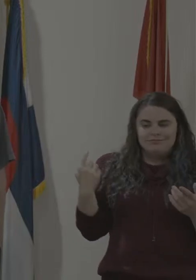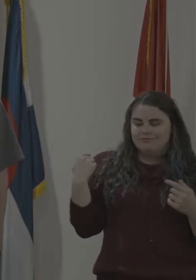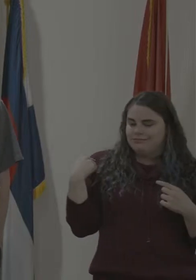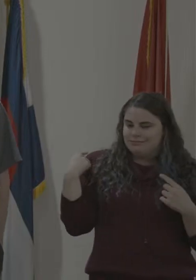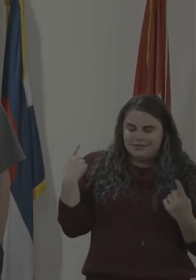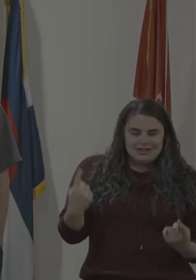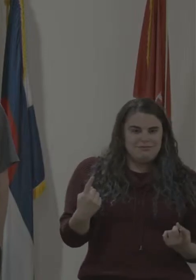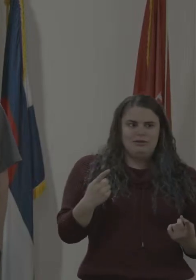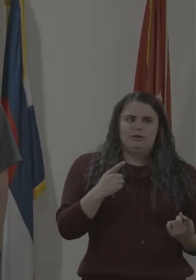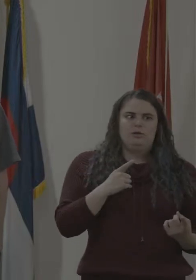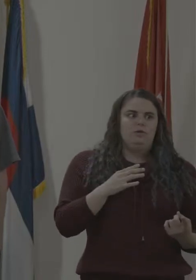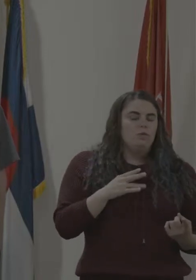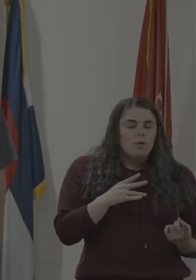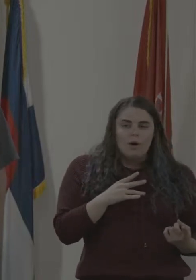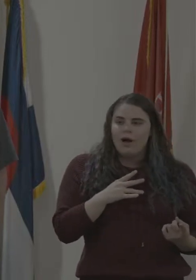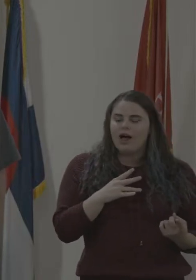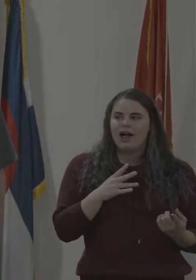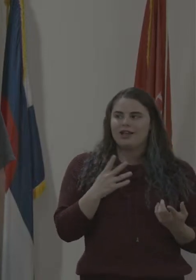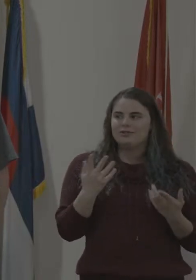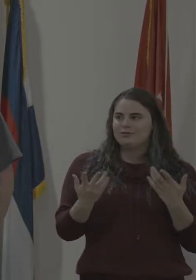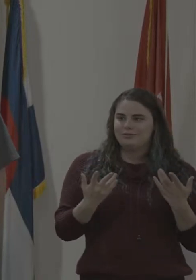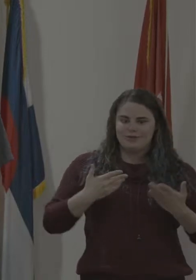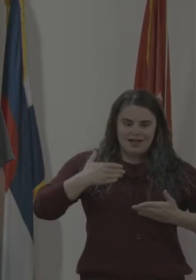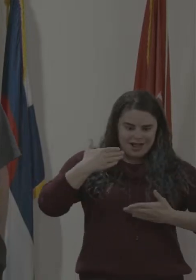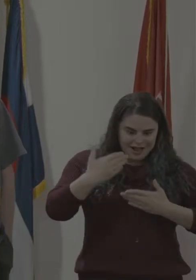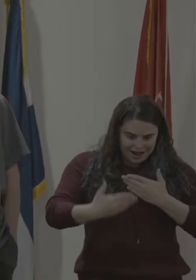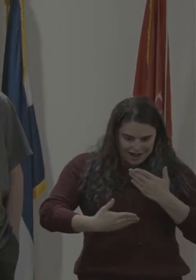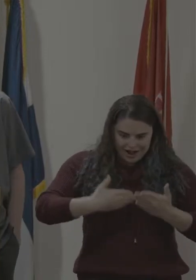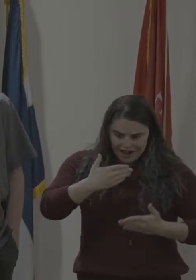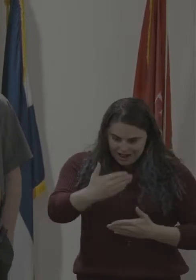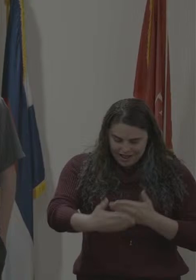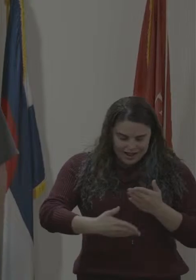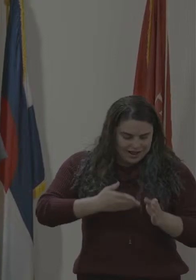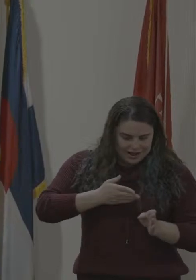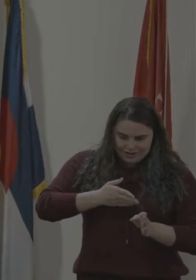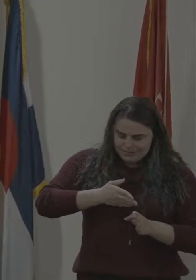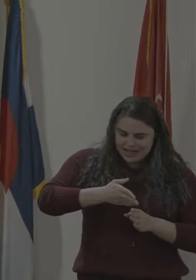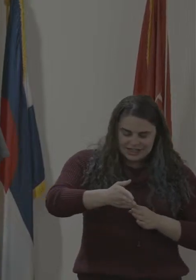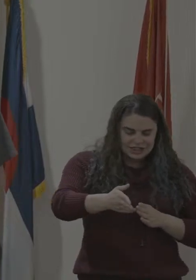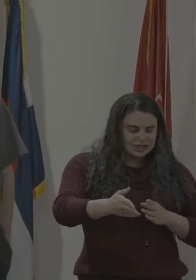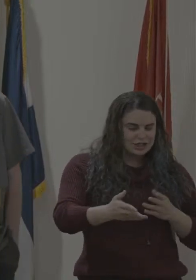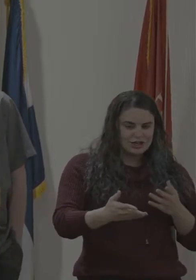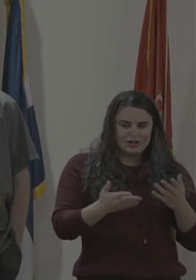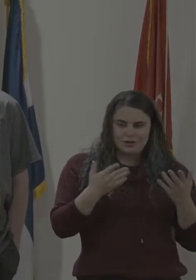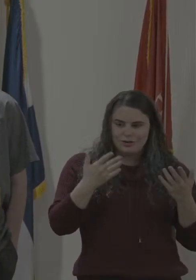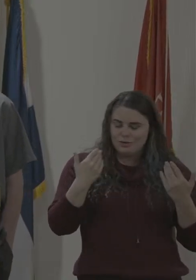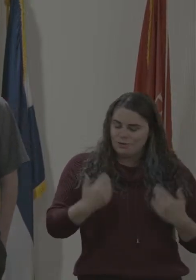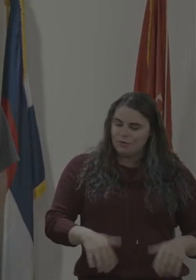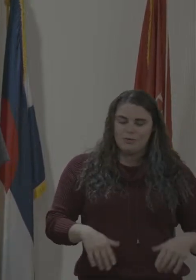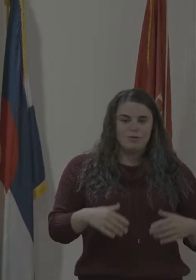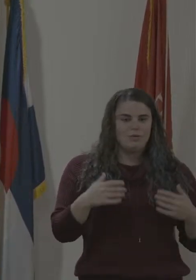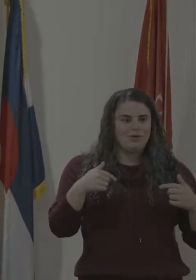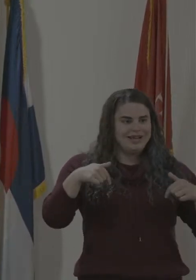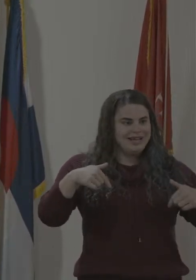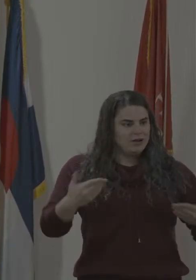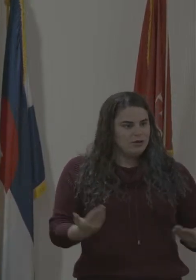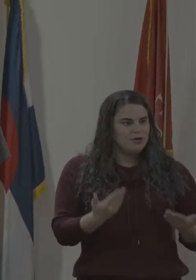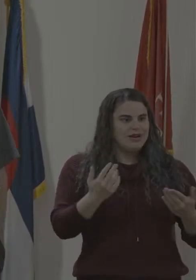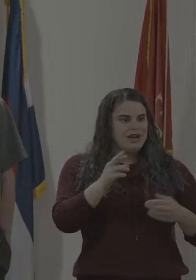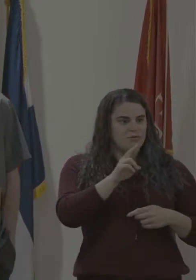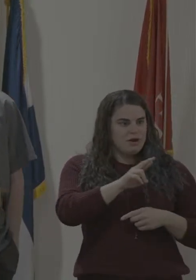so cool to go through this entire career or degree path here at Red